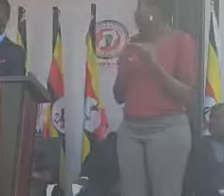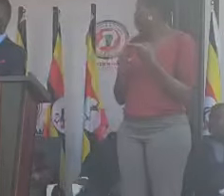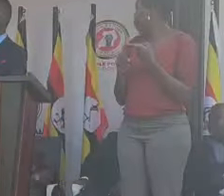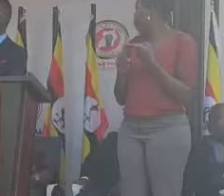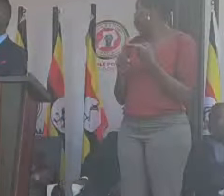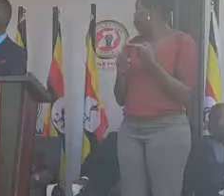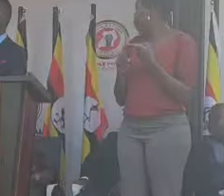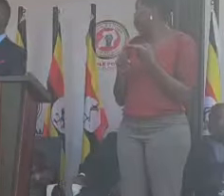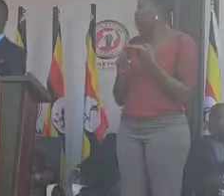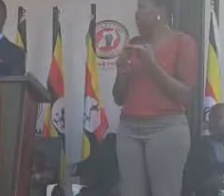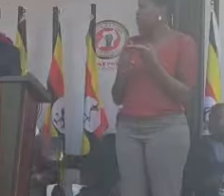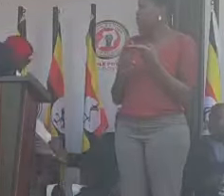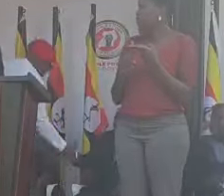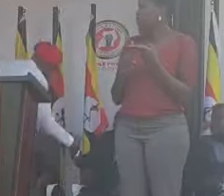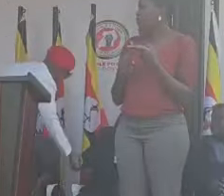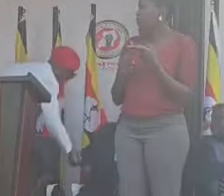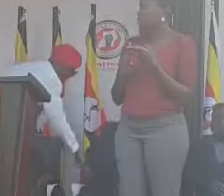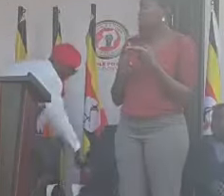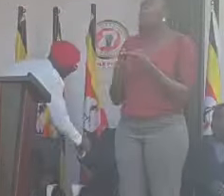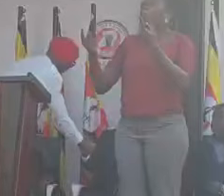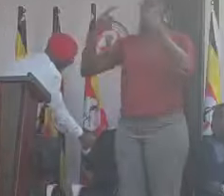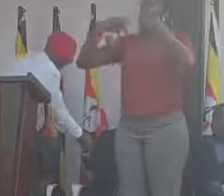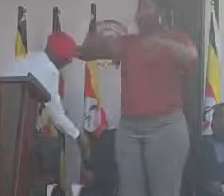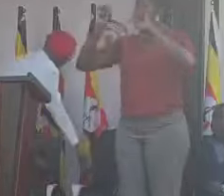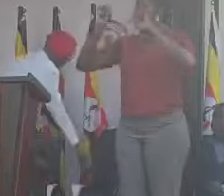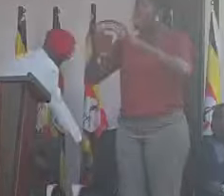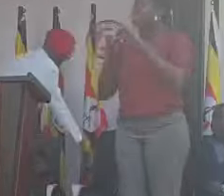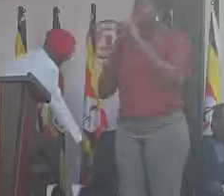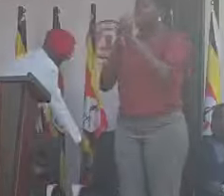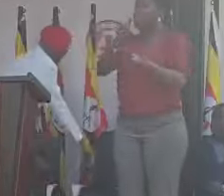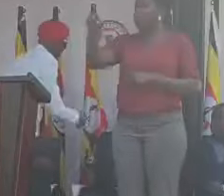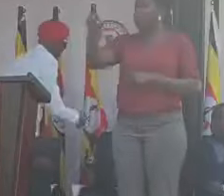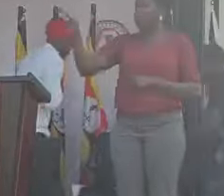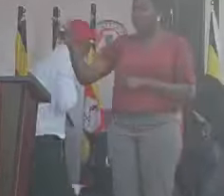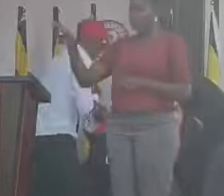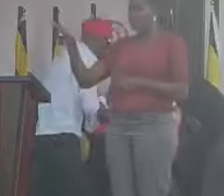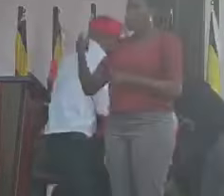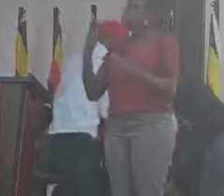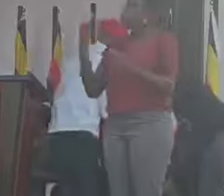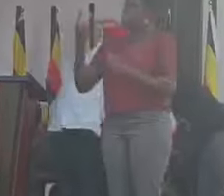mumanye gife tusobola bakulembera bukulembezi